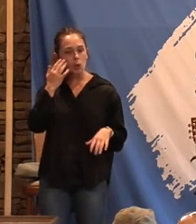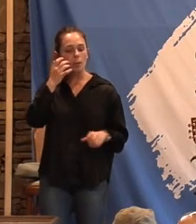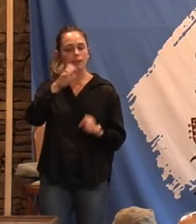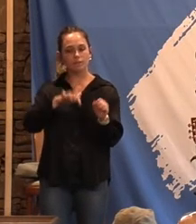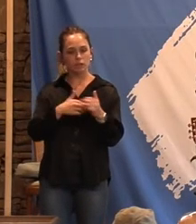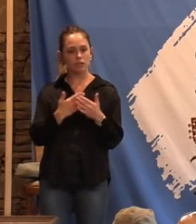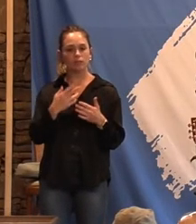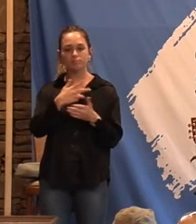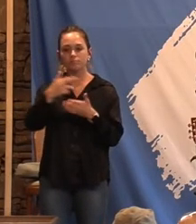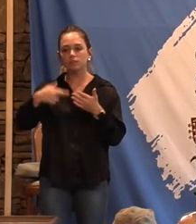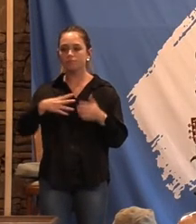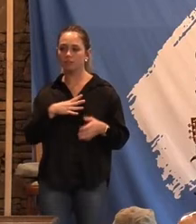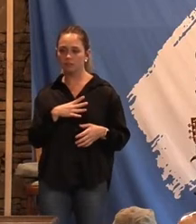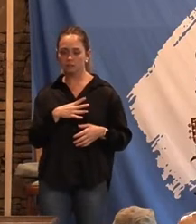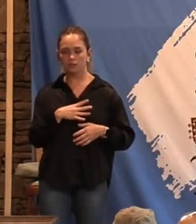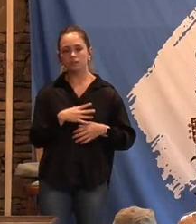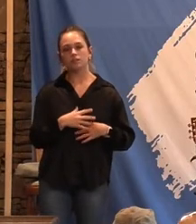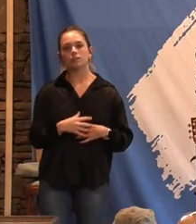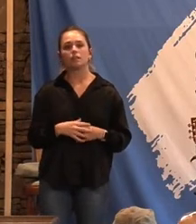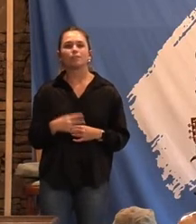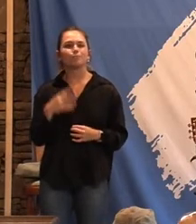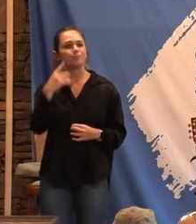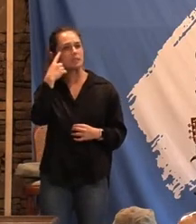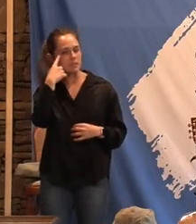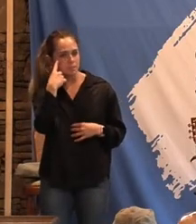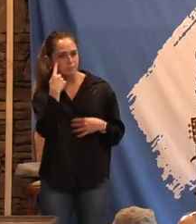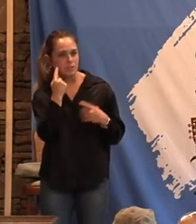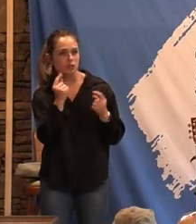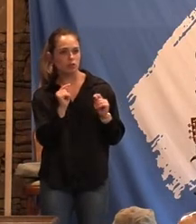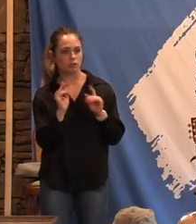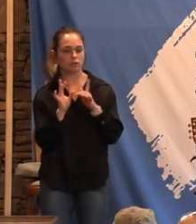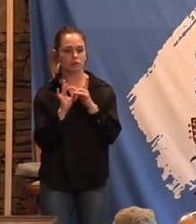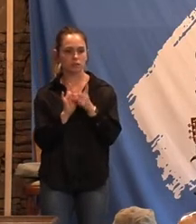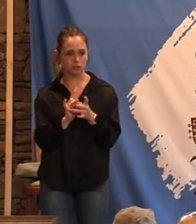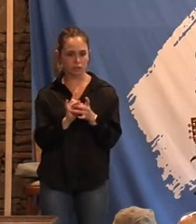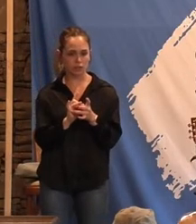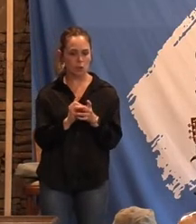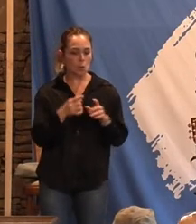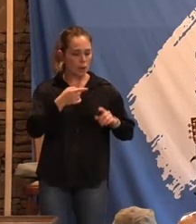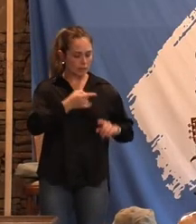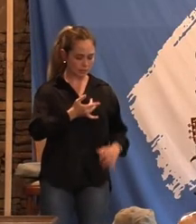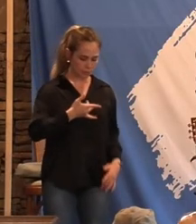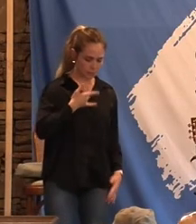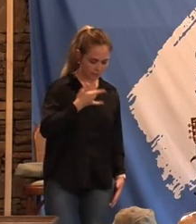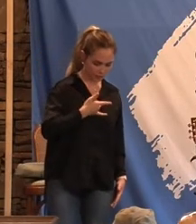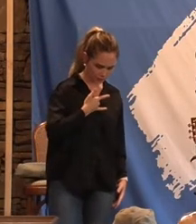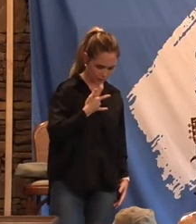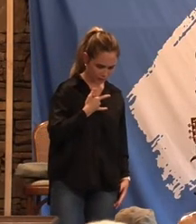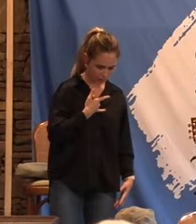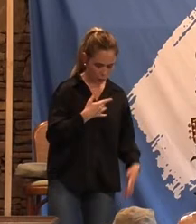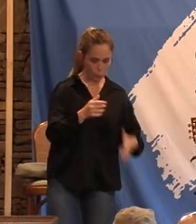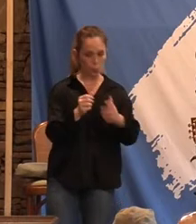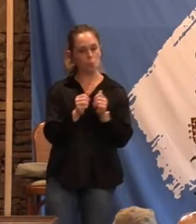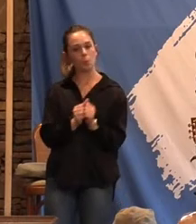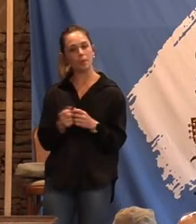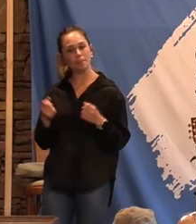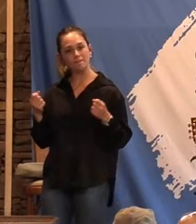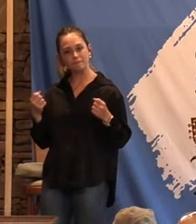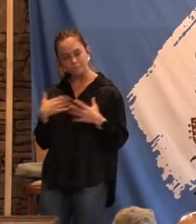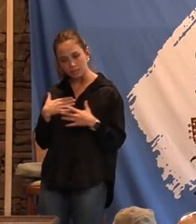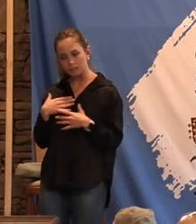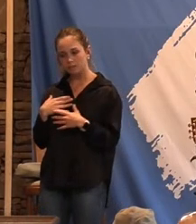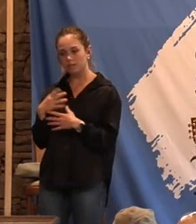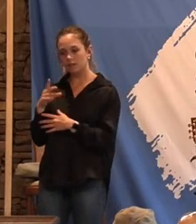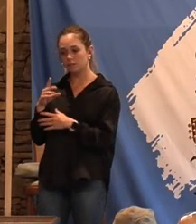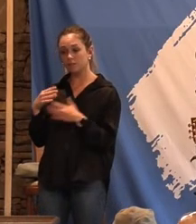came out all right. And I thought about trying to connect what he was feeling with the fear the